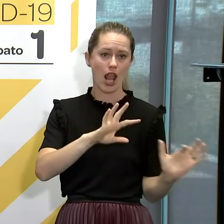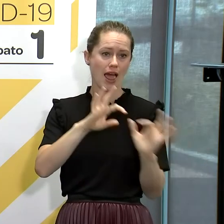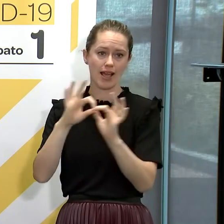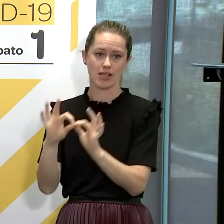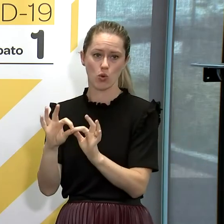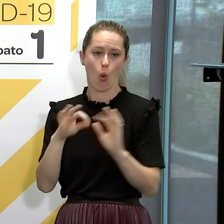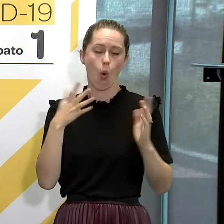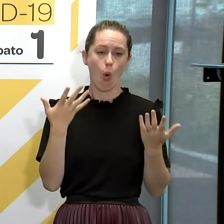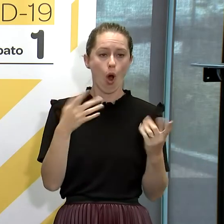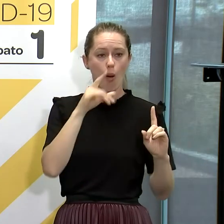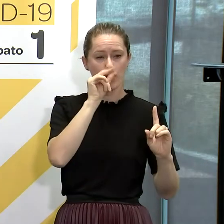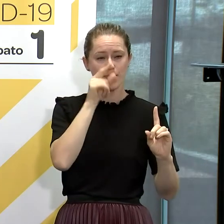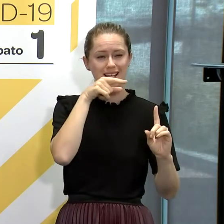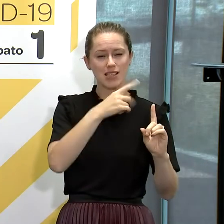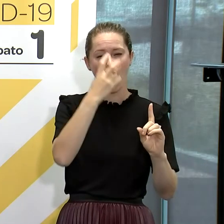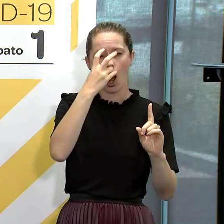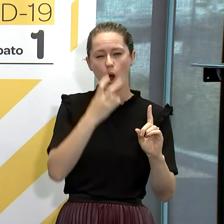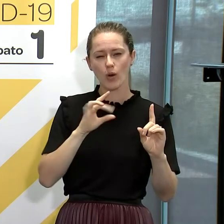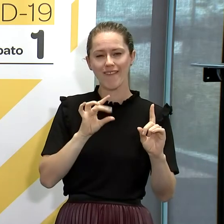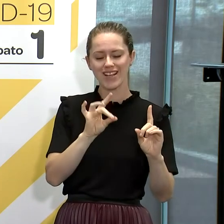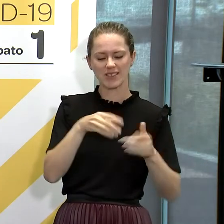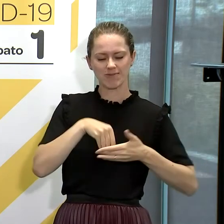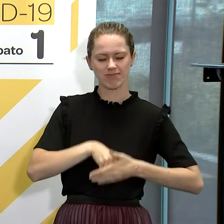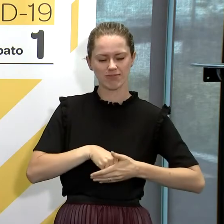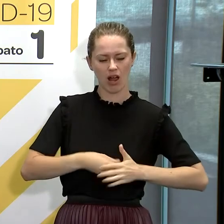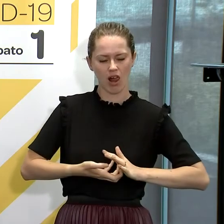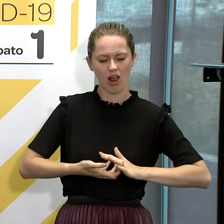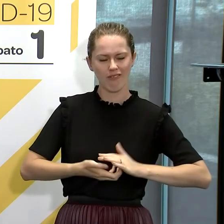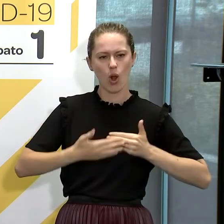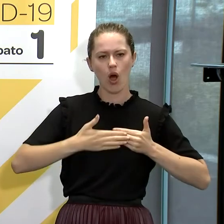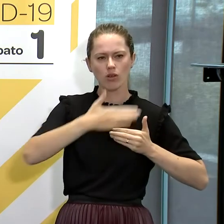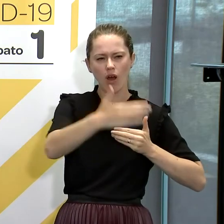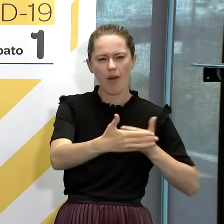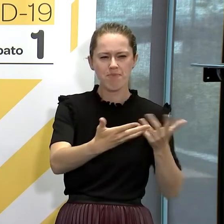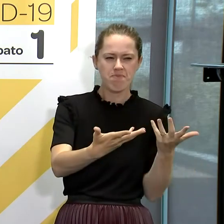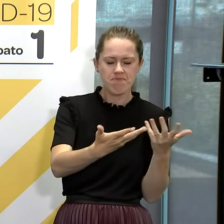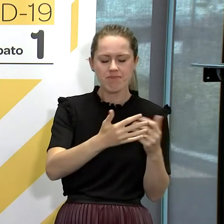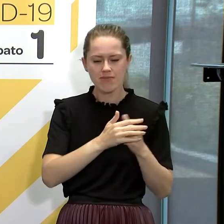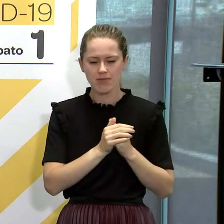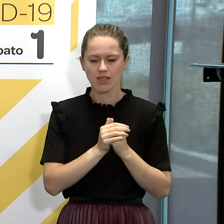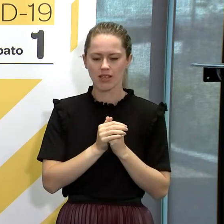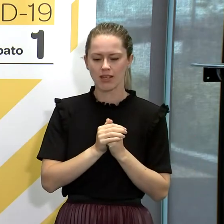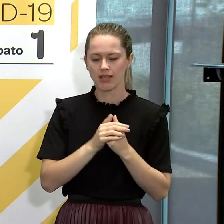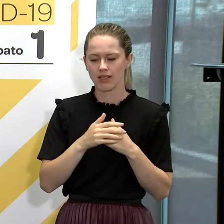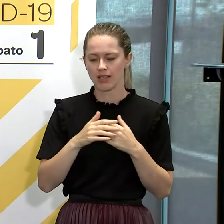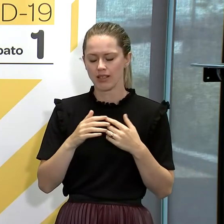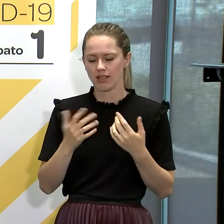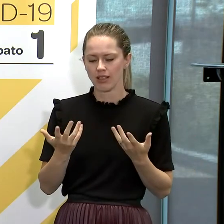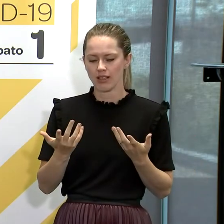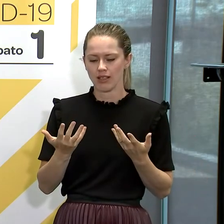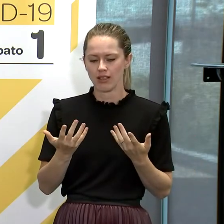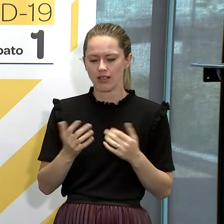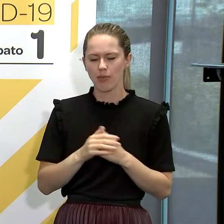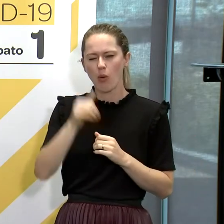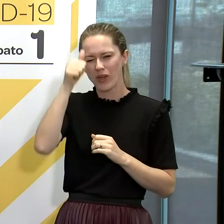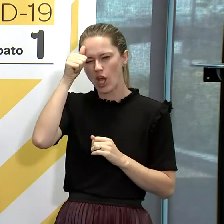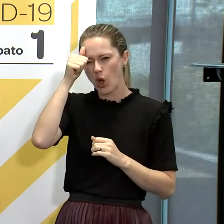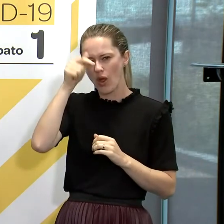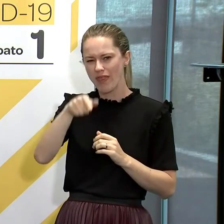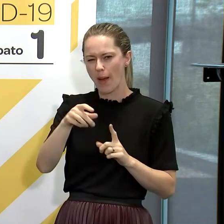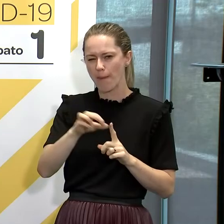acute case, but also because we know that there have been other